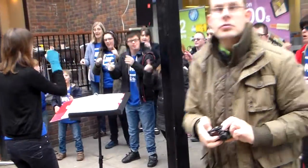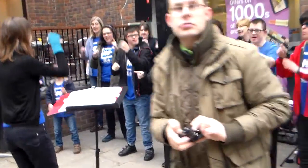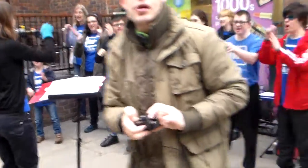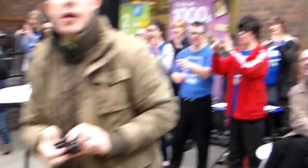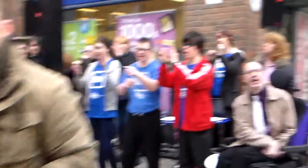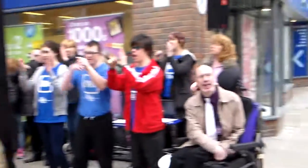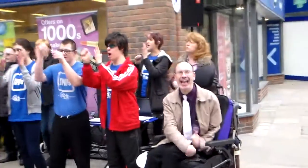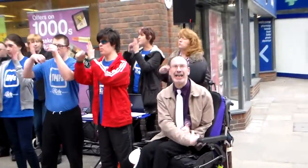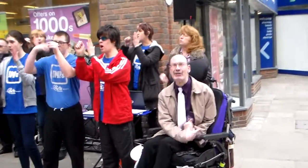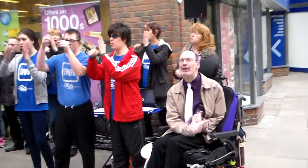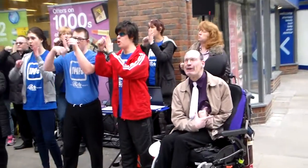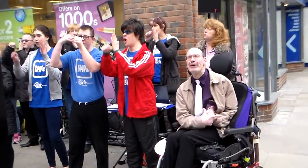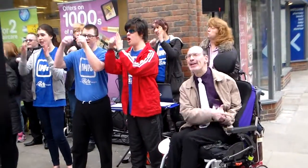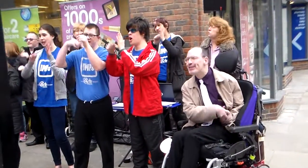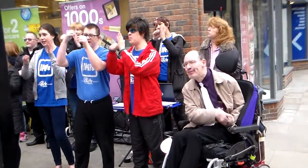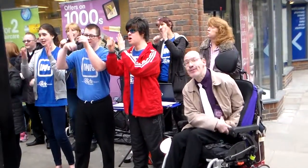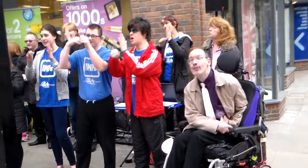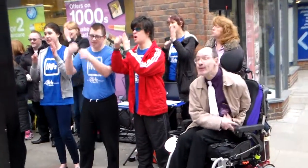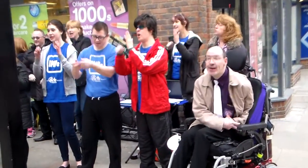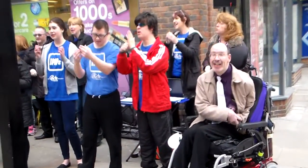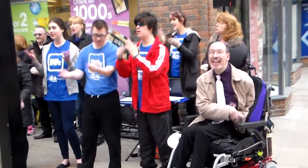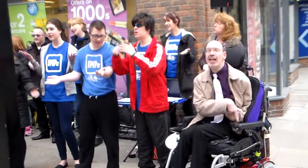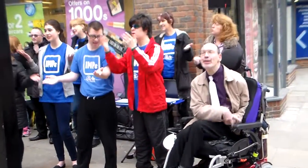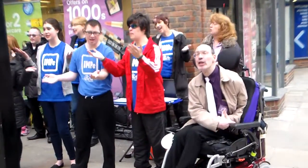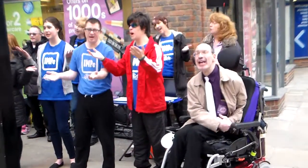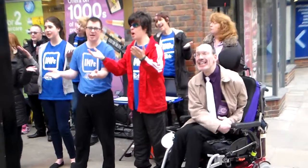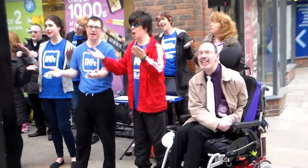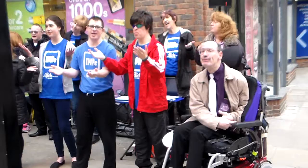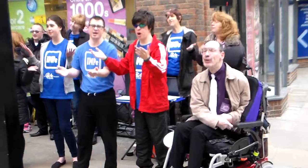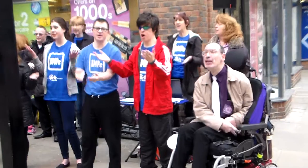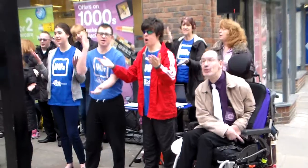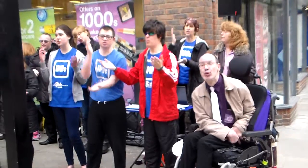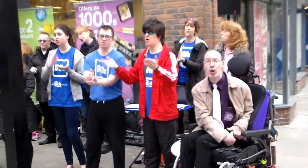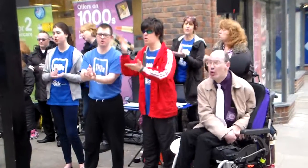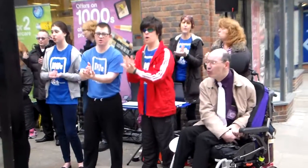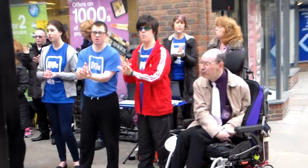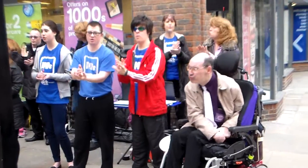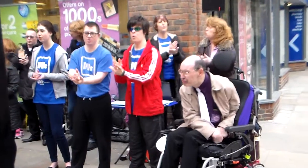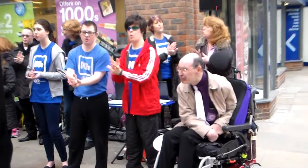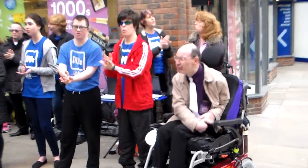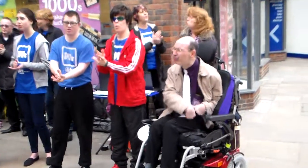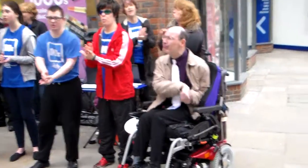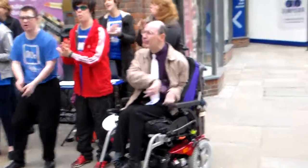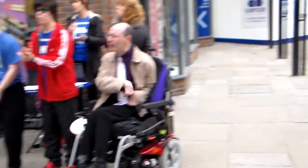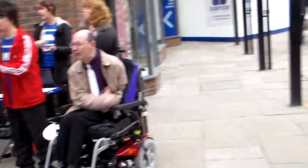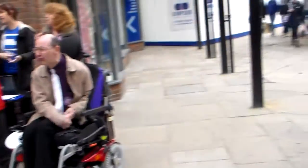let sea in moon, Let the sea in the moon, We're